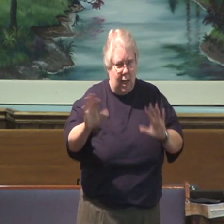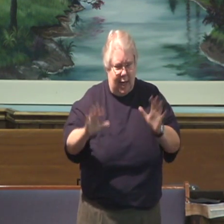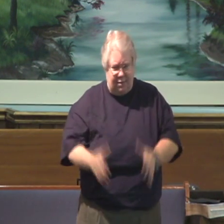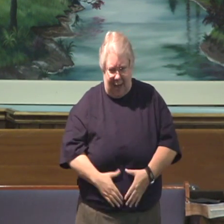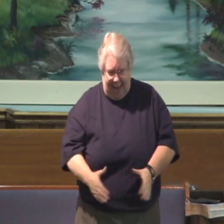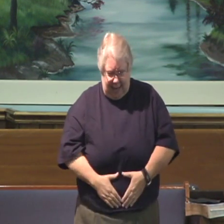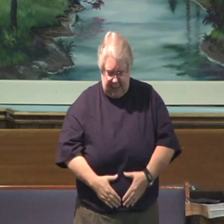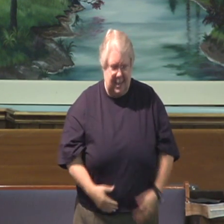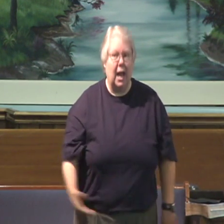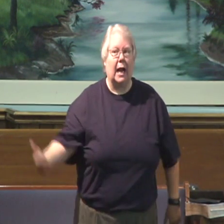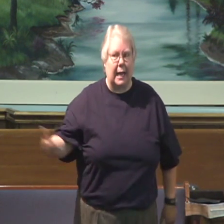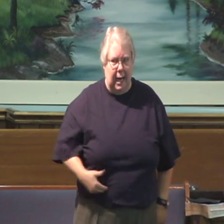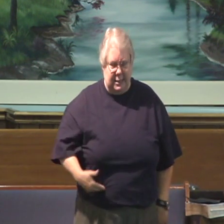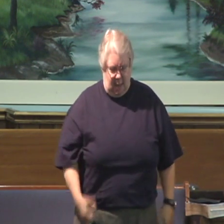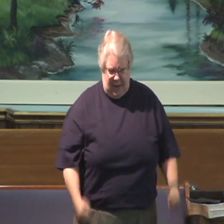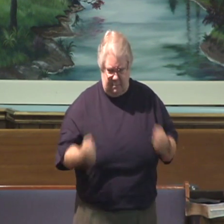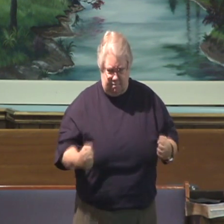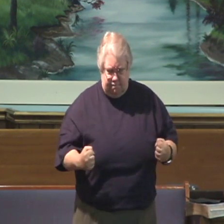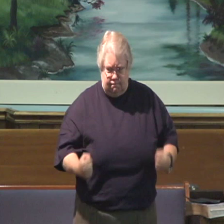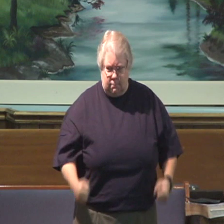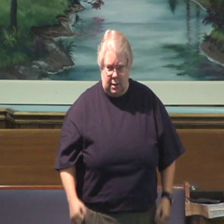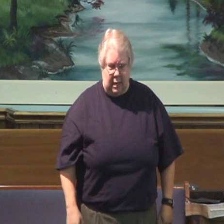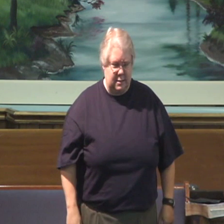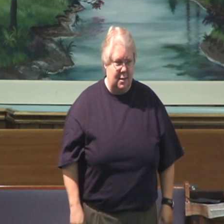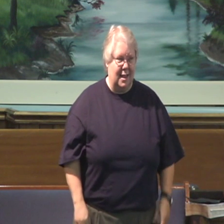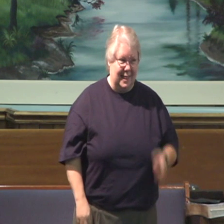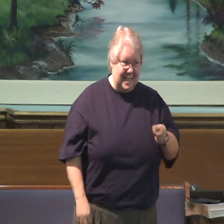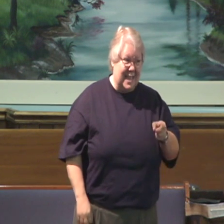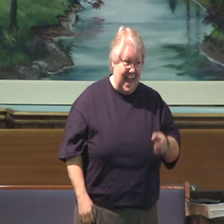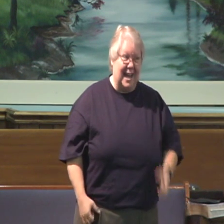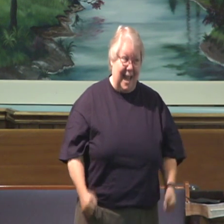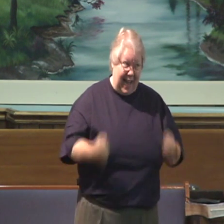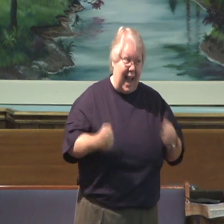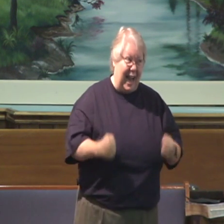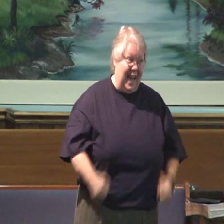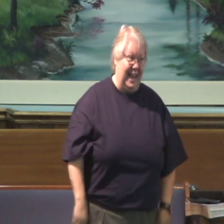No, that kind of gut. I mean, gut. It is. Got the gut.